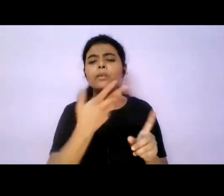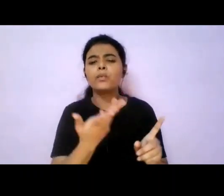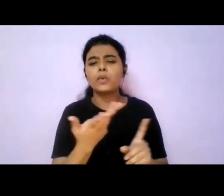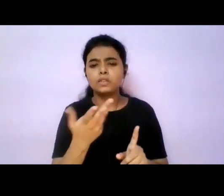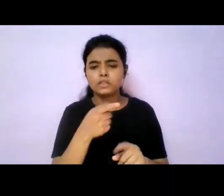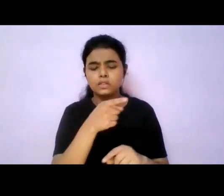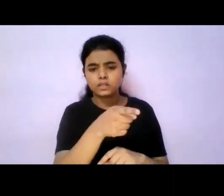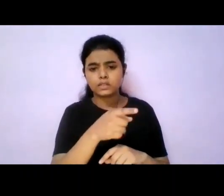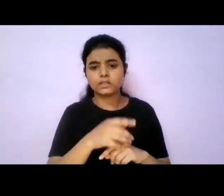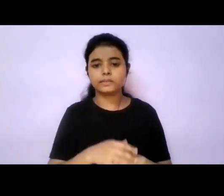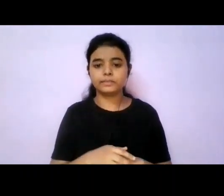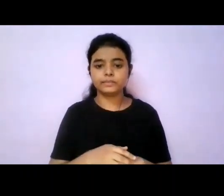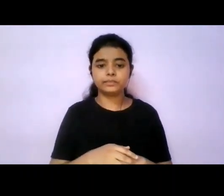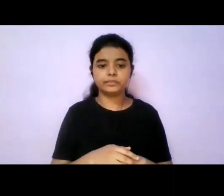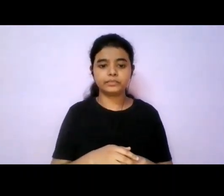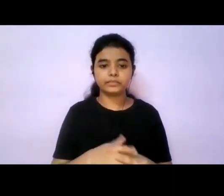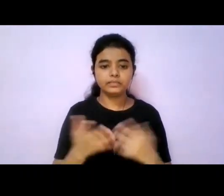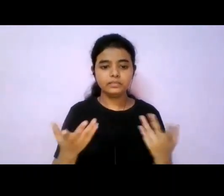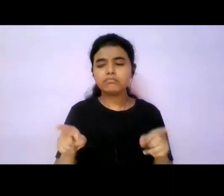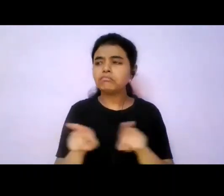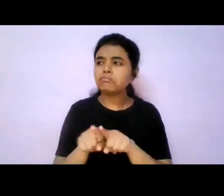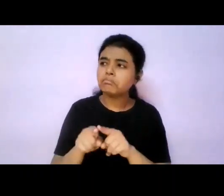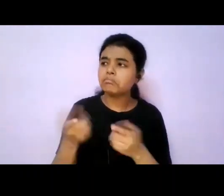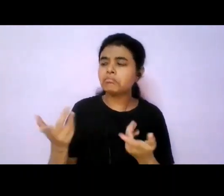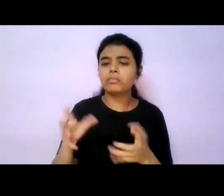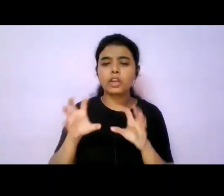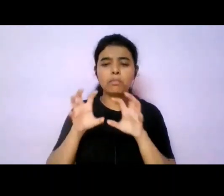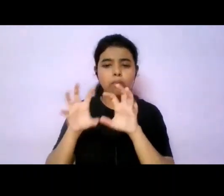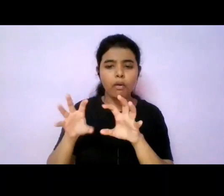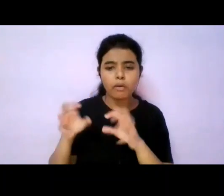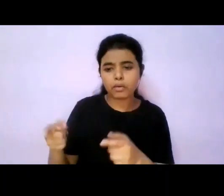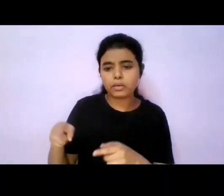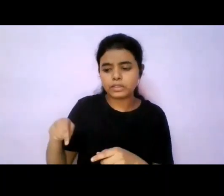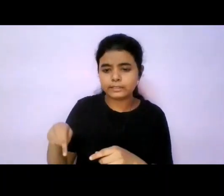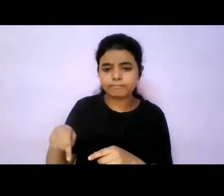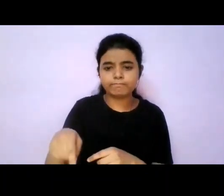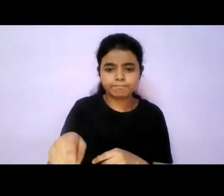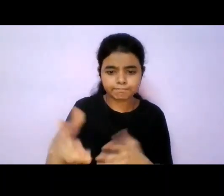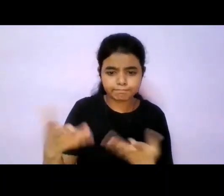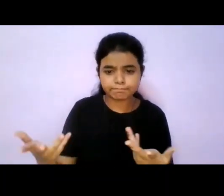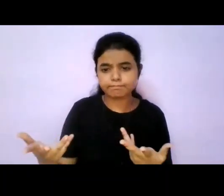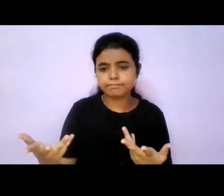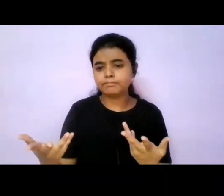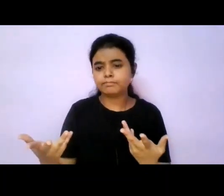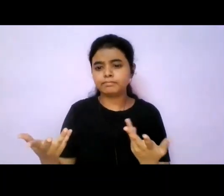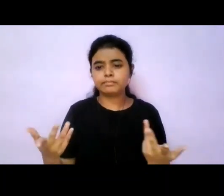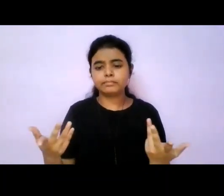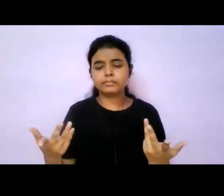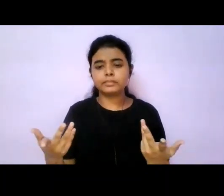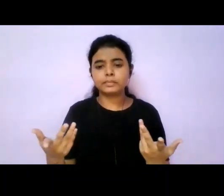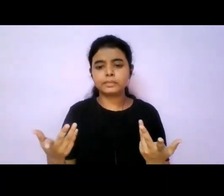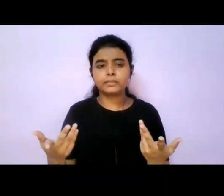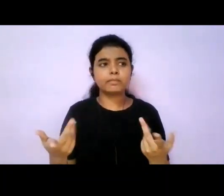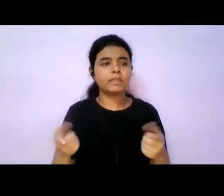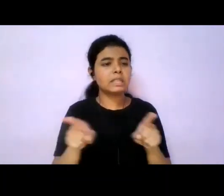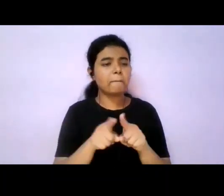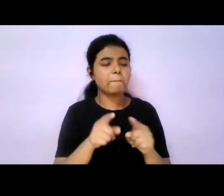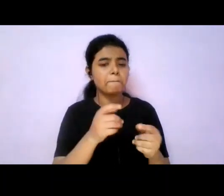home, picking up the dogs from the borders, checking the pile of mail, filling in loved ones in